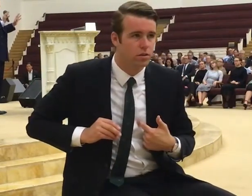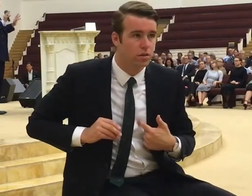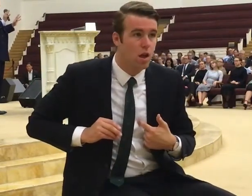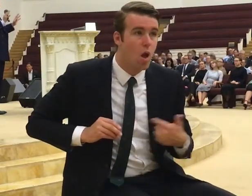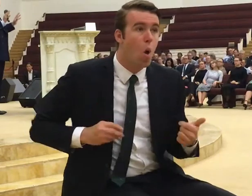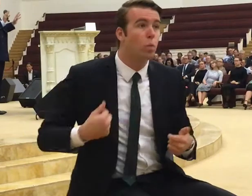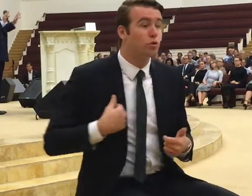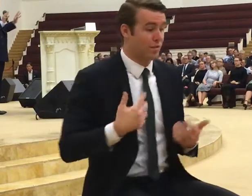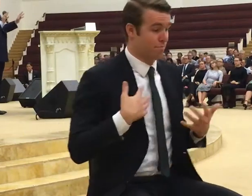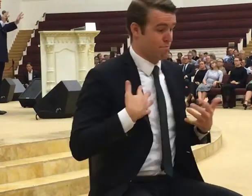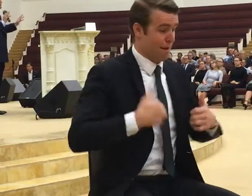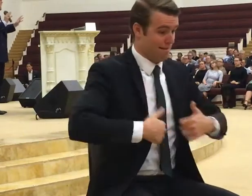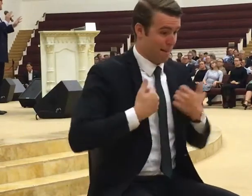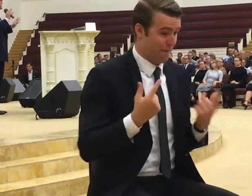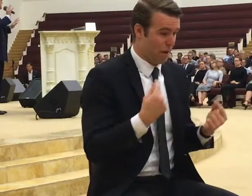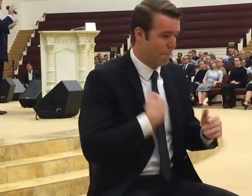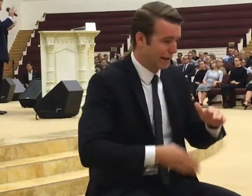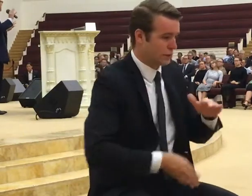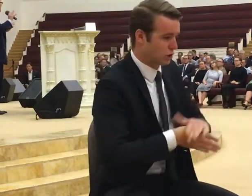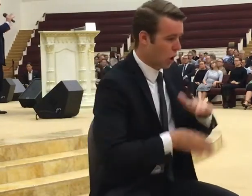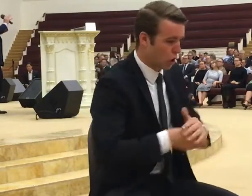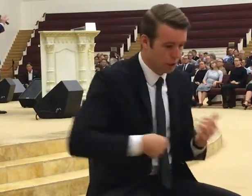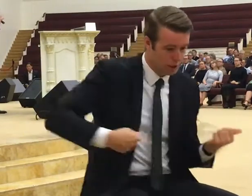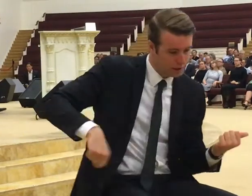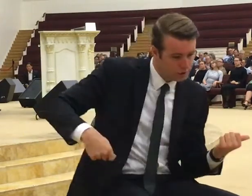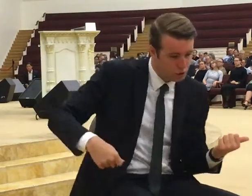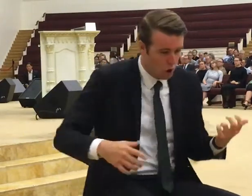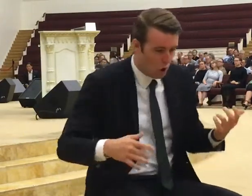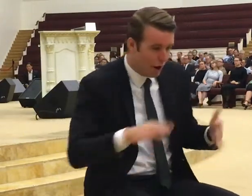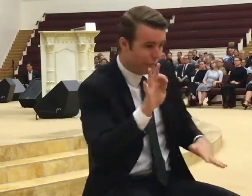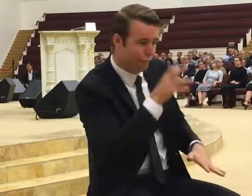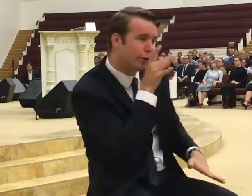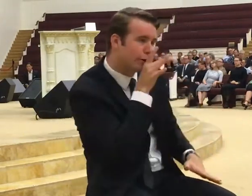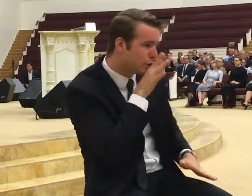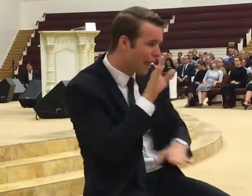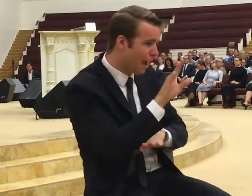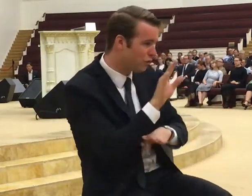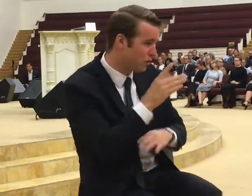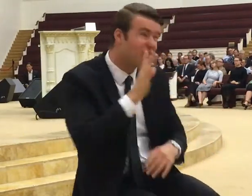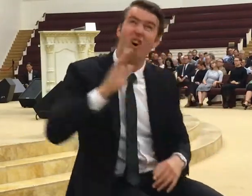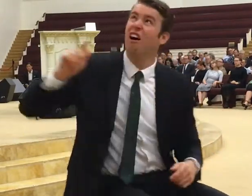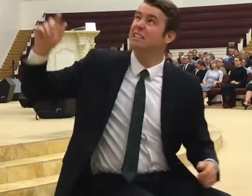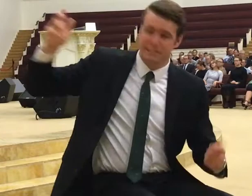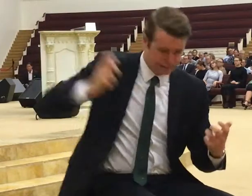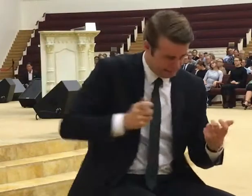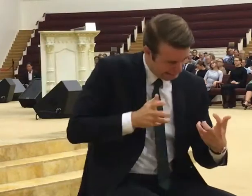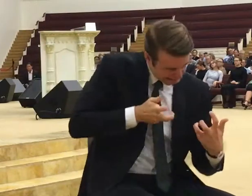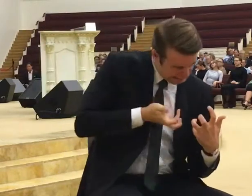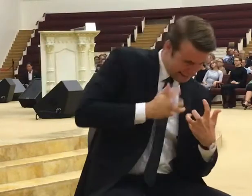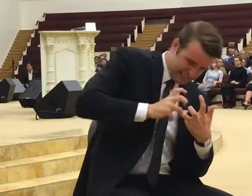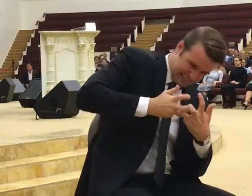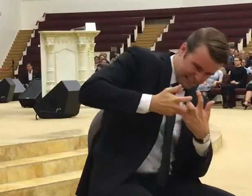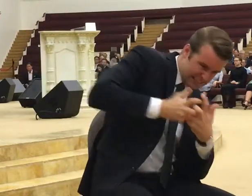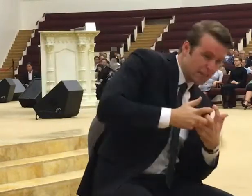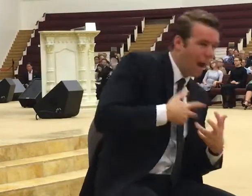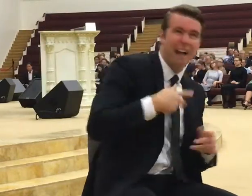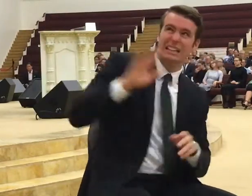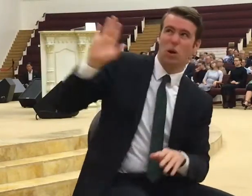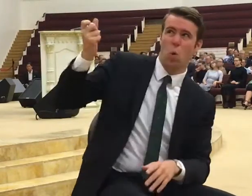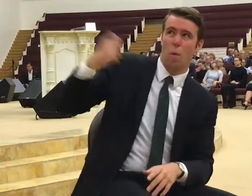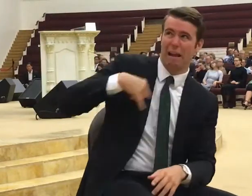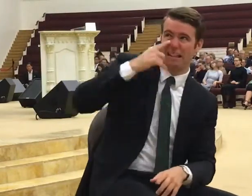Trying to fit Him in between soccer practice and guitar lessons, French lessons in the afternoon, picking up the kids and then going to the soccer game,